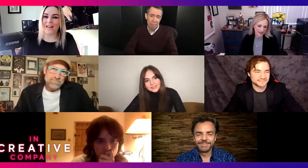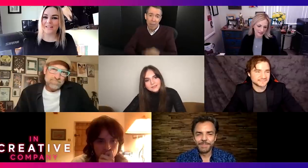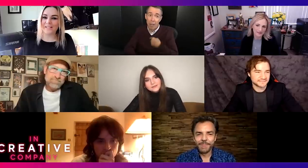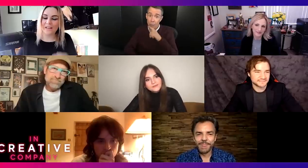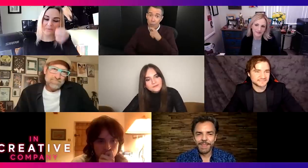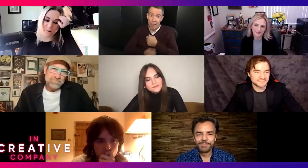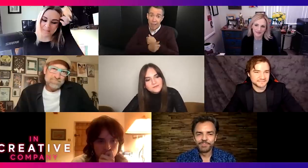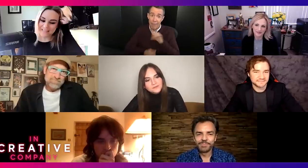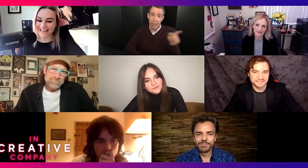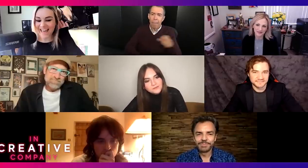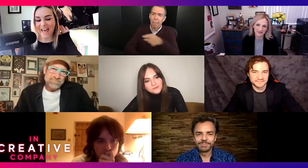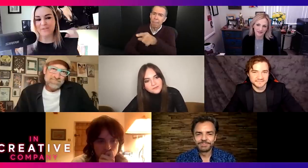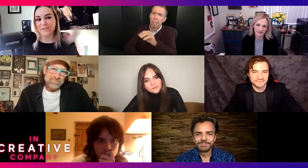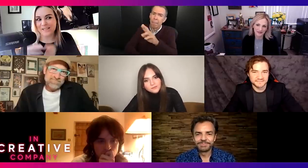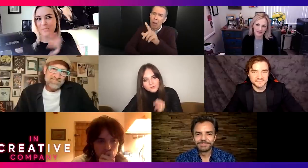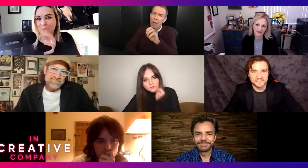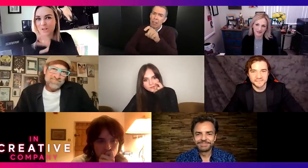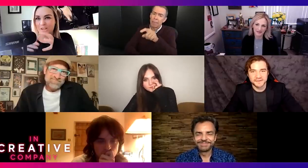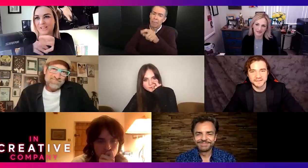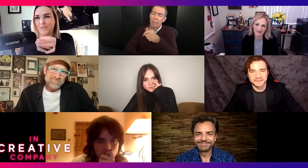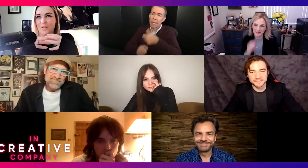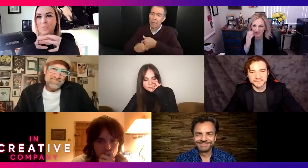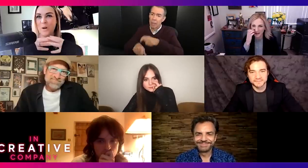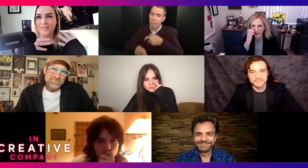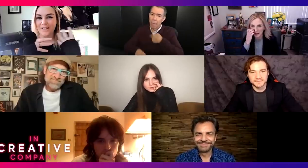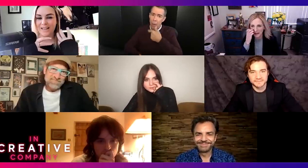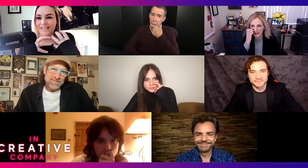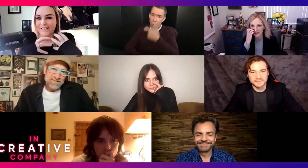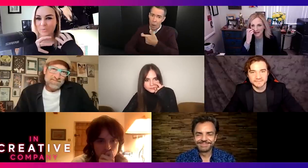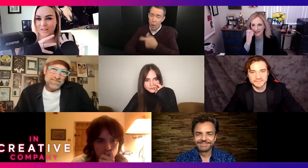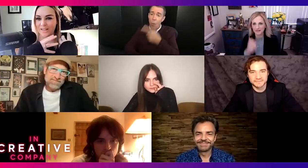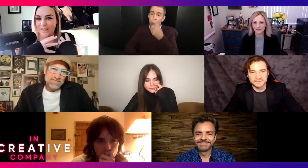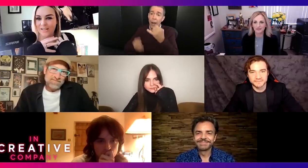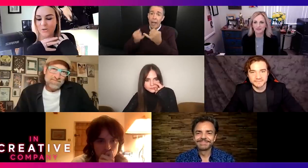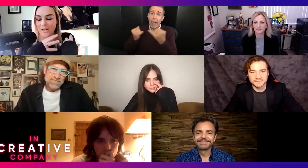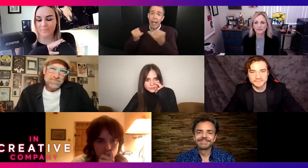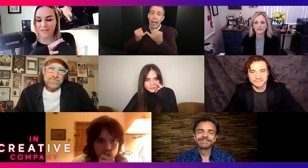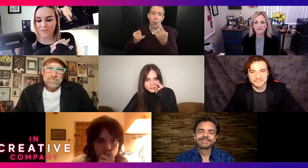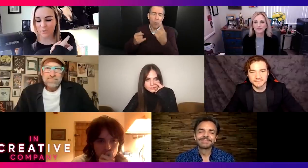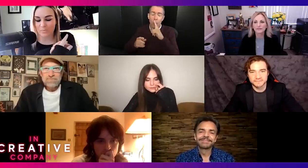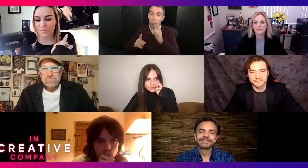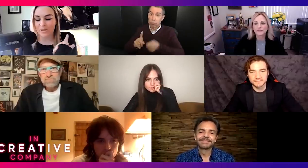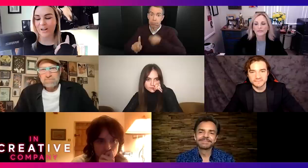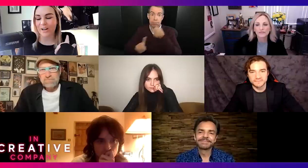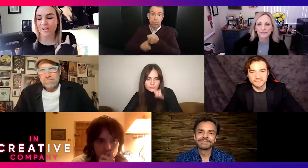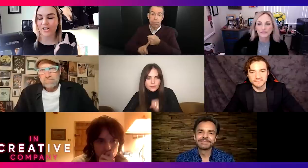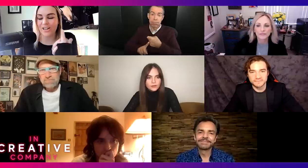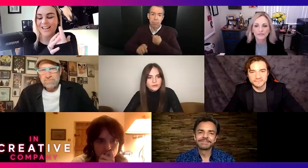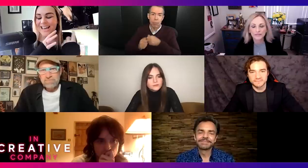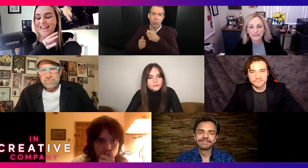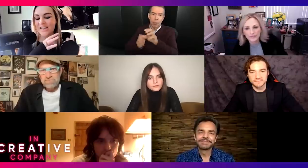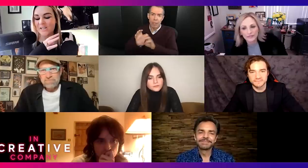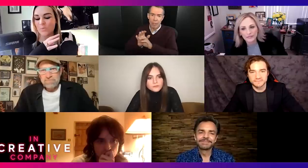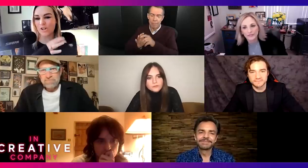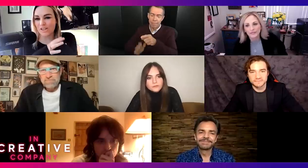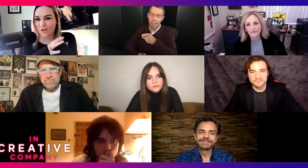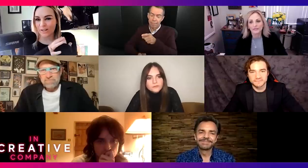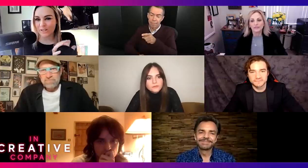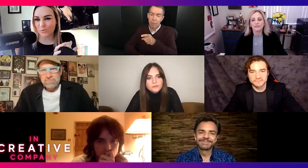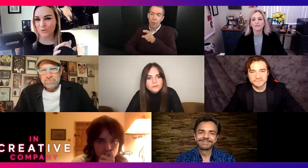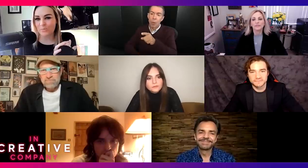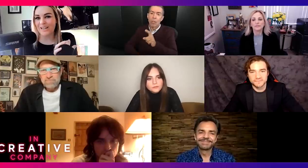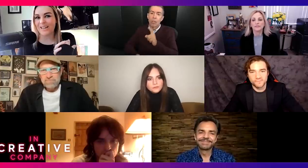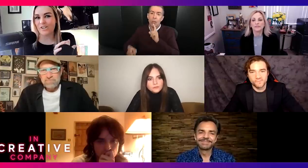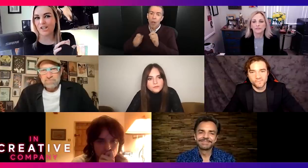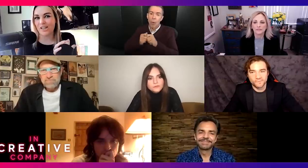love that. And Marlee, every time I watch this film, one of the lines that really strikes me in the script with your character is when she's